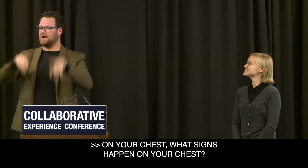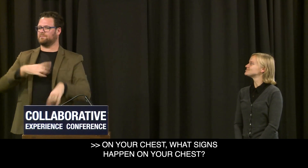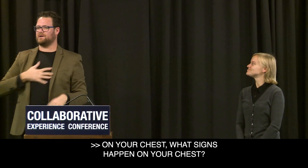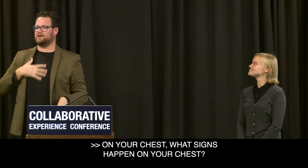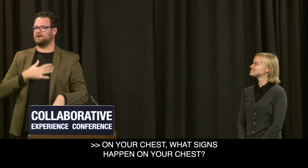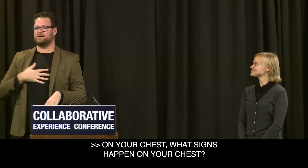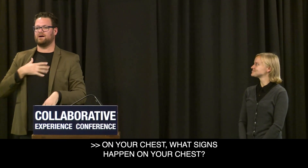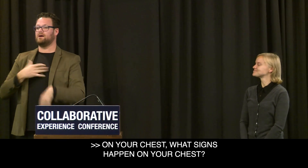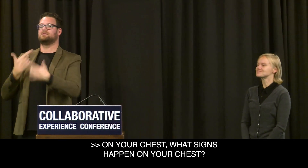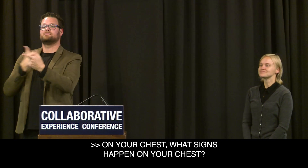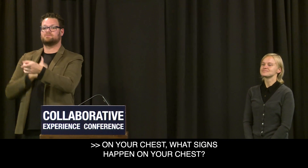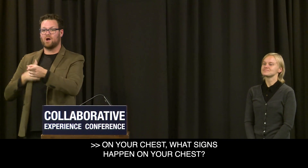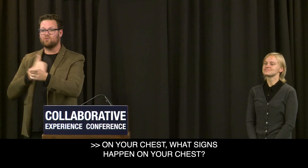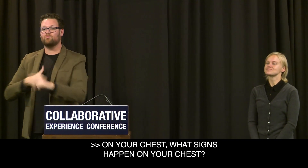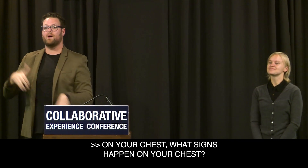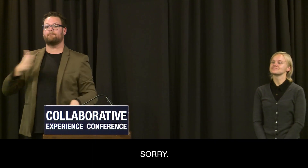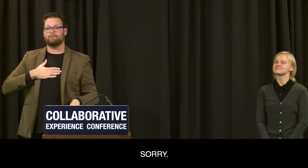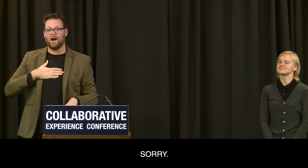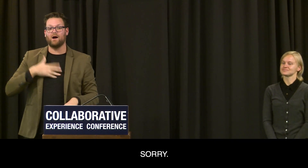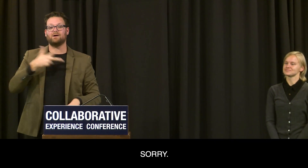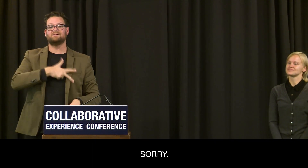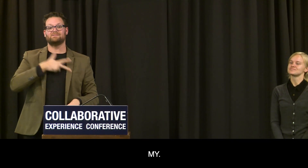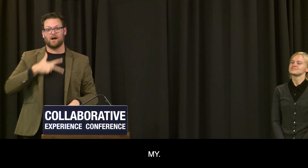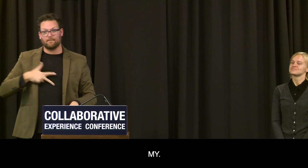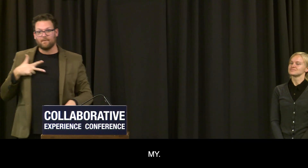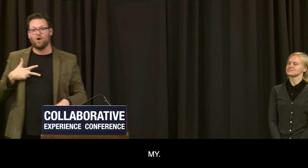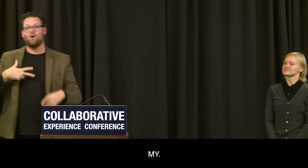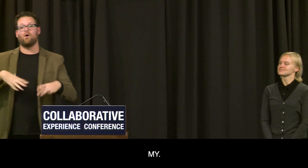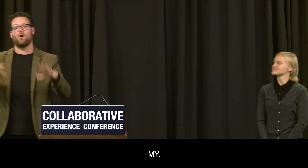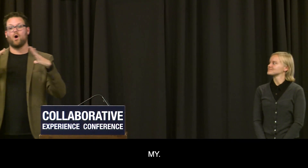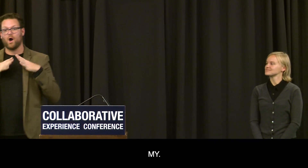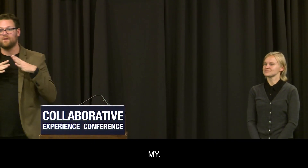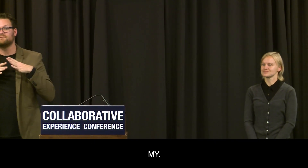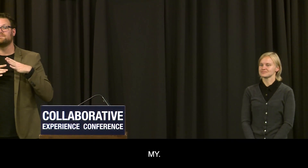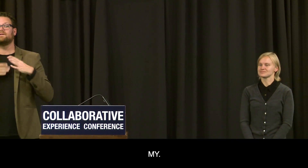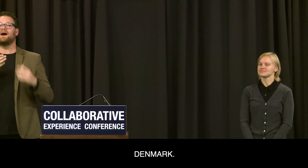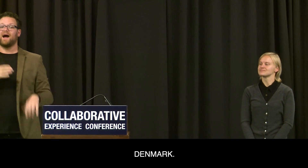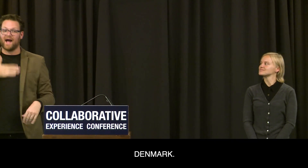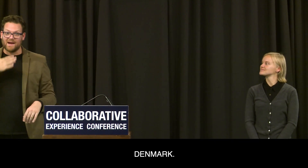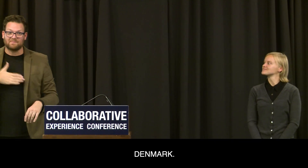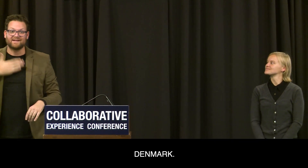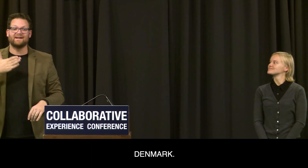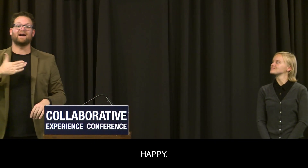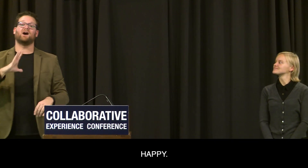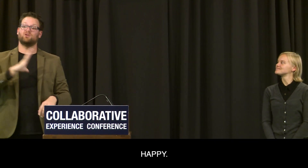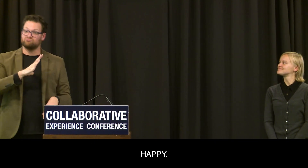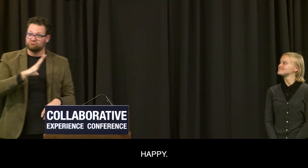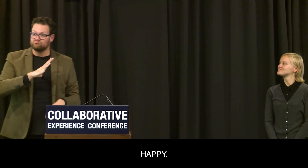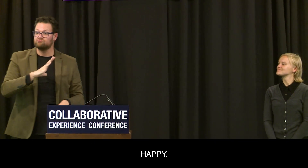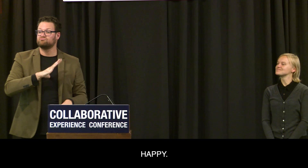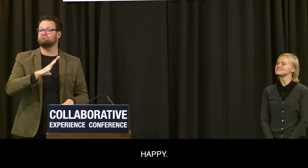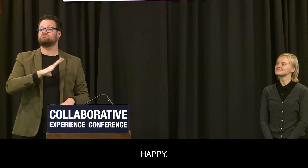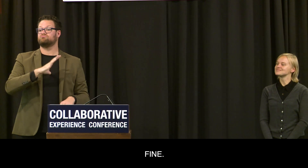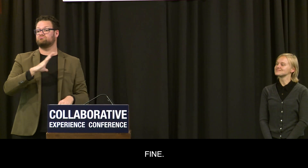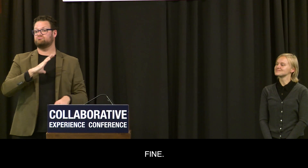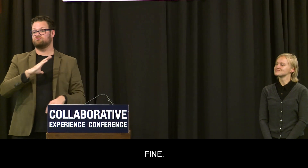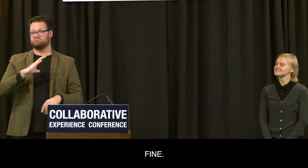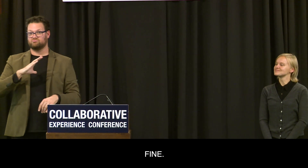happen on your chest? Sorry, my, Denmark, happy, fine,